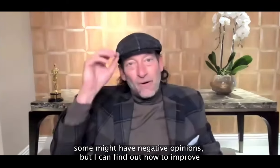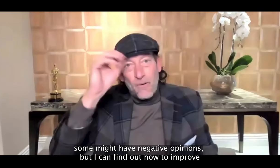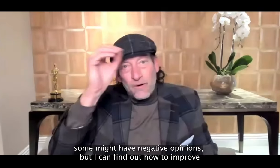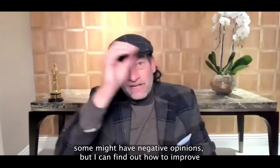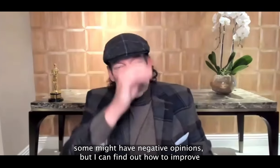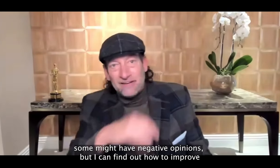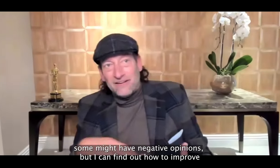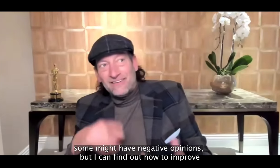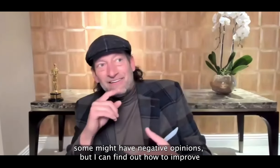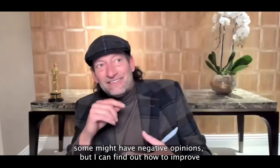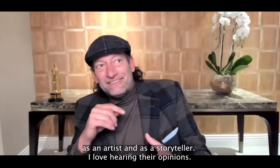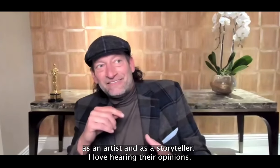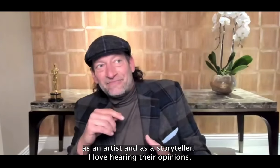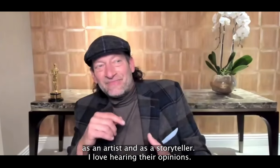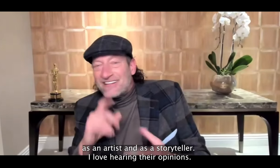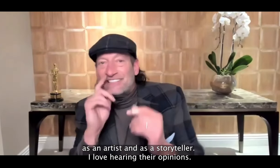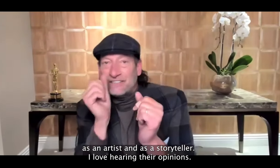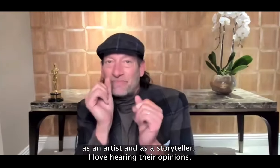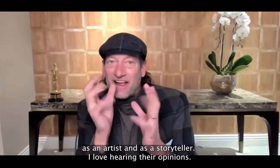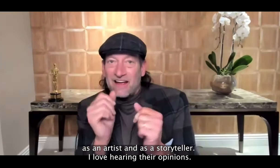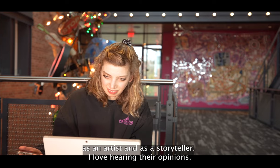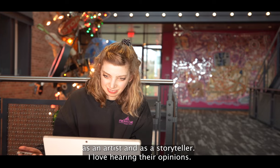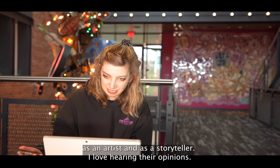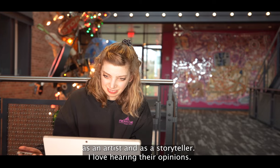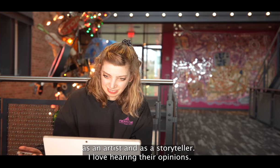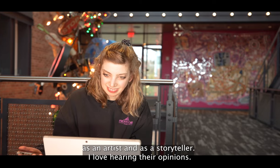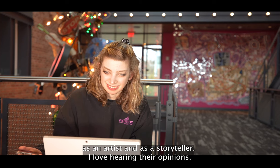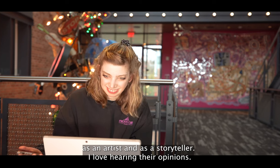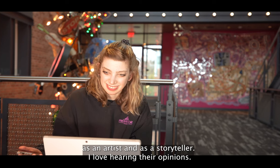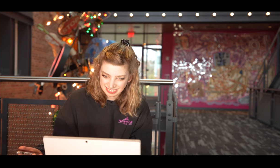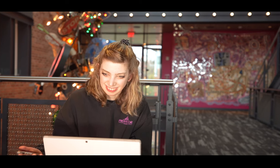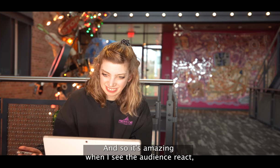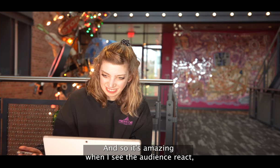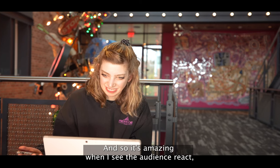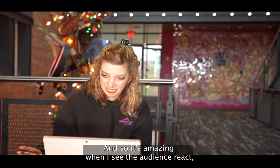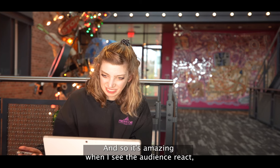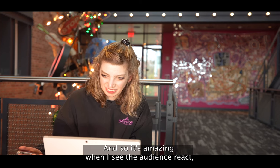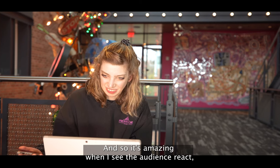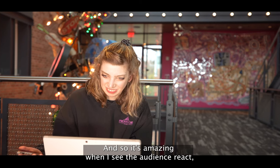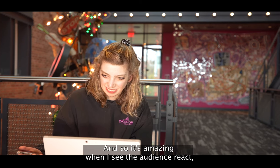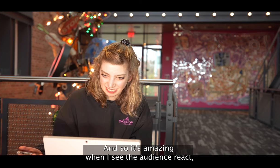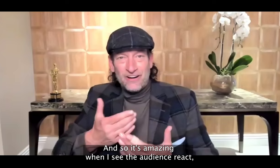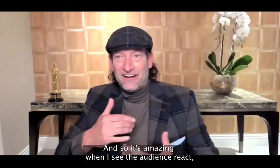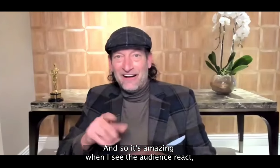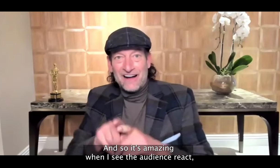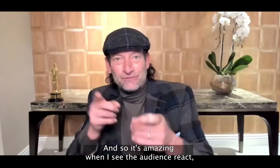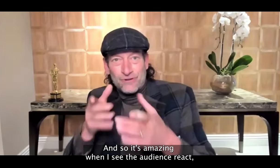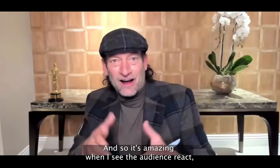I can find out how to improve as an artist and as a storyteller. I love hearing their opinions. And so it's amazing. When I see the audience react, it